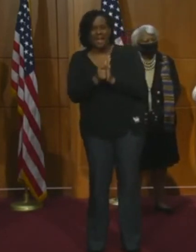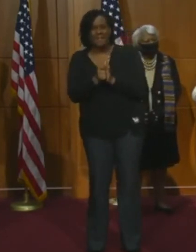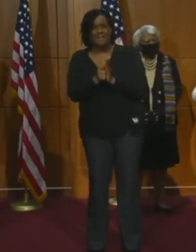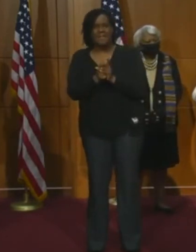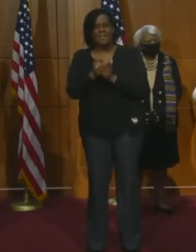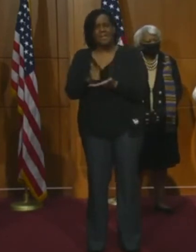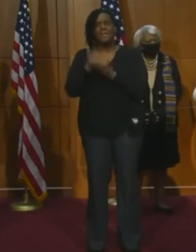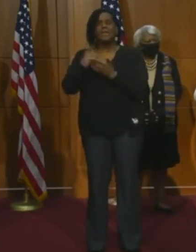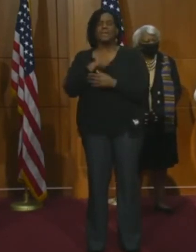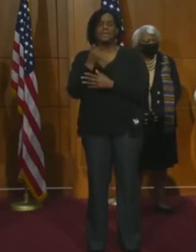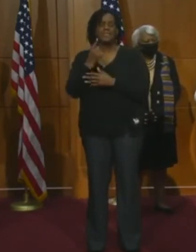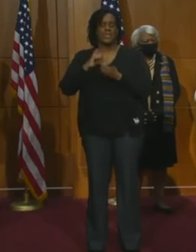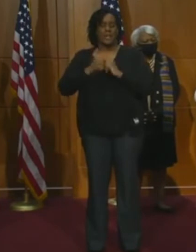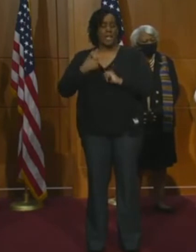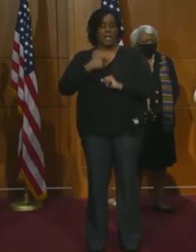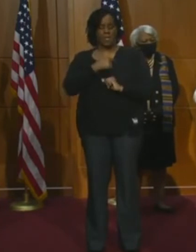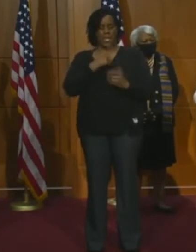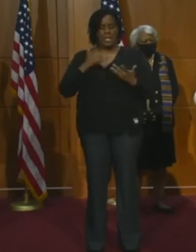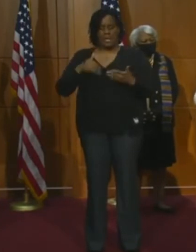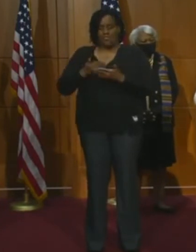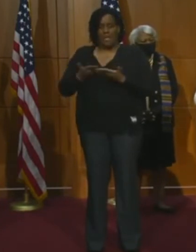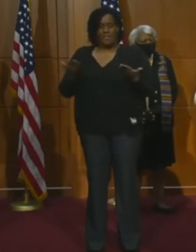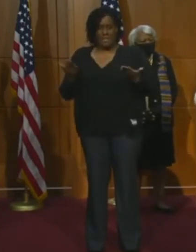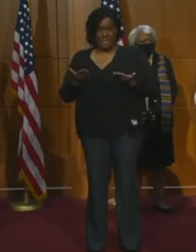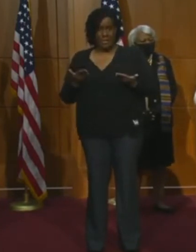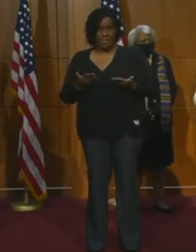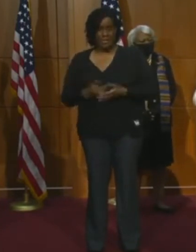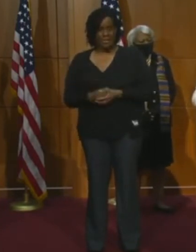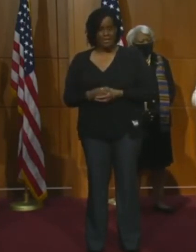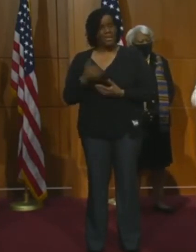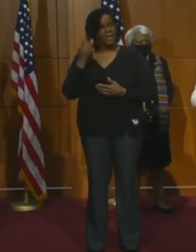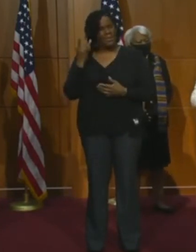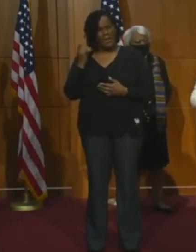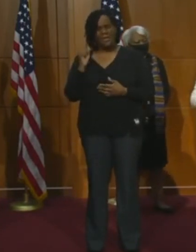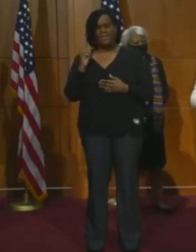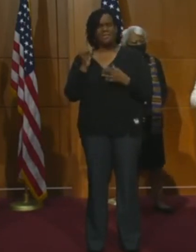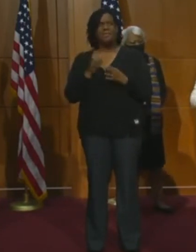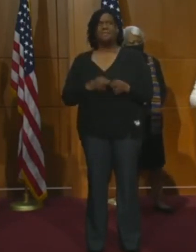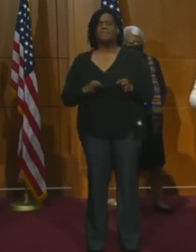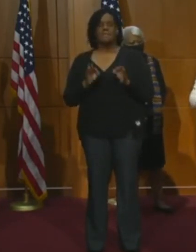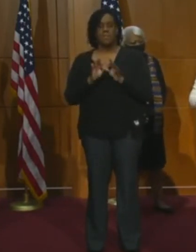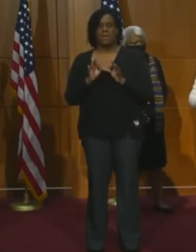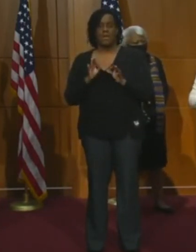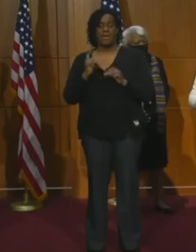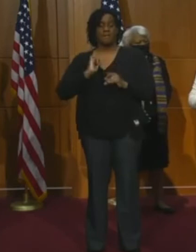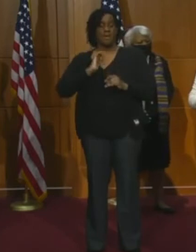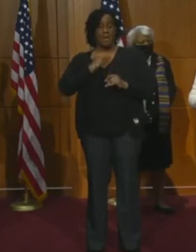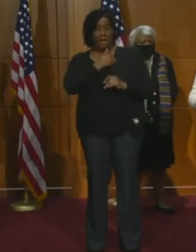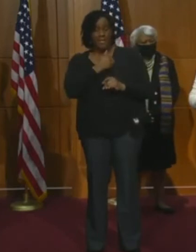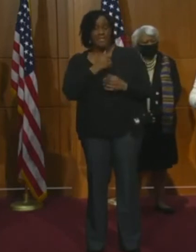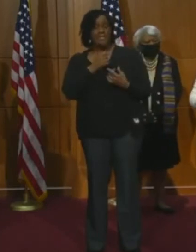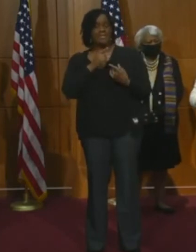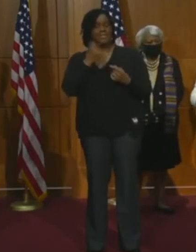us understand how we got to this moment, why it is so important for us